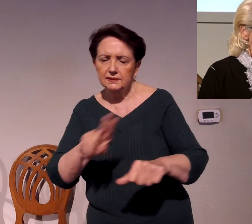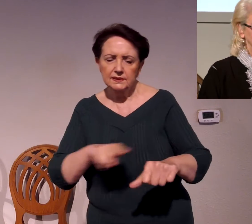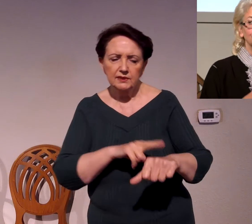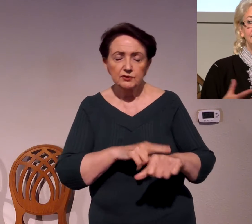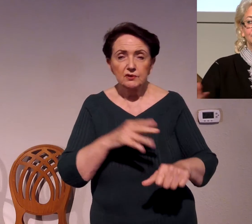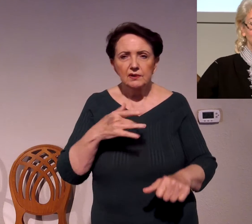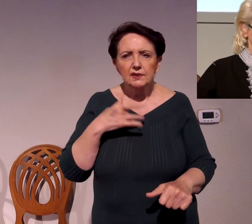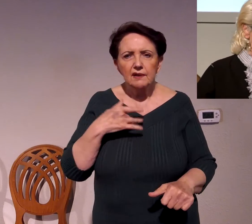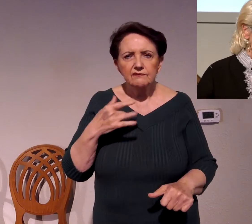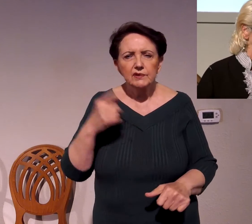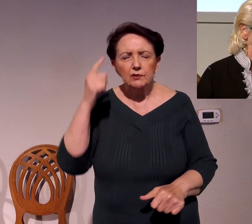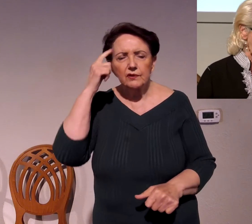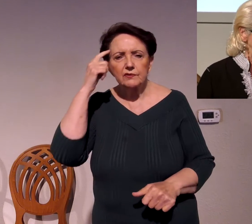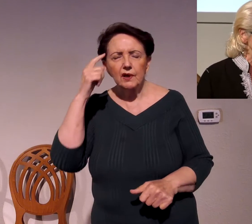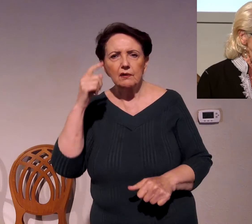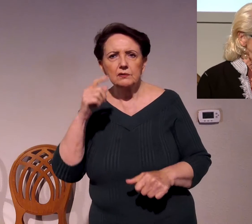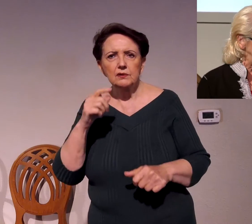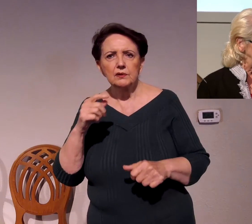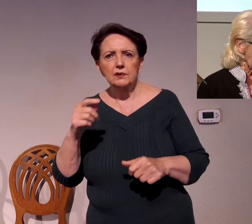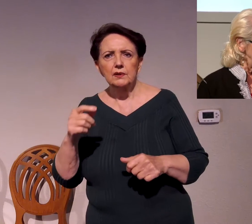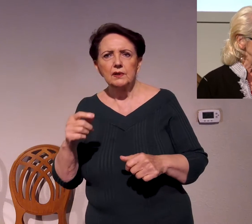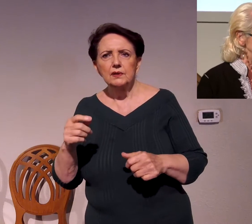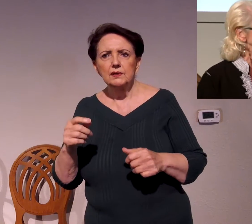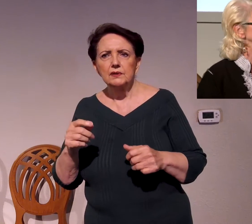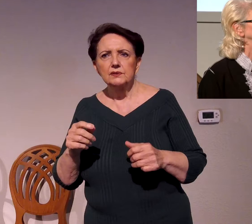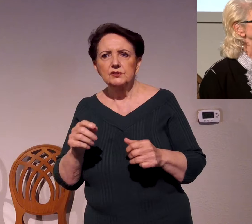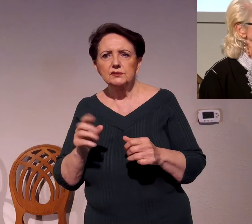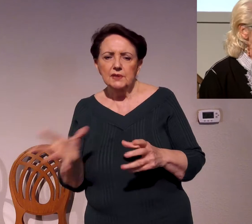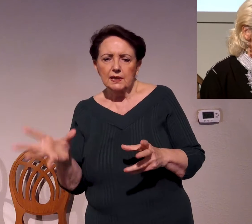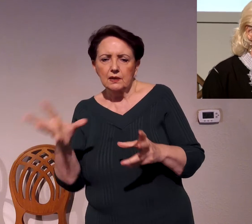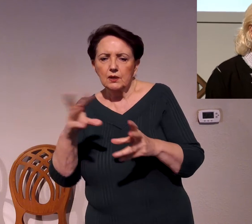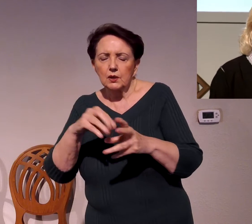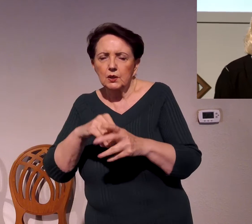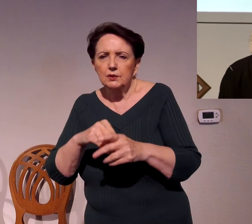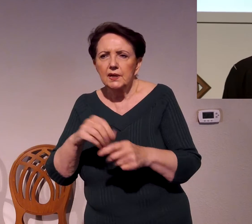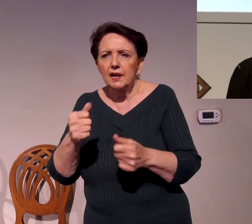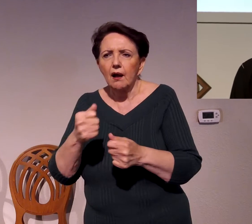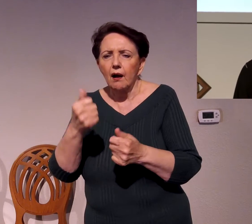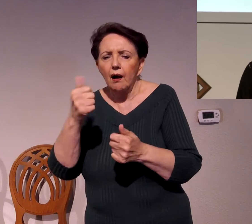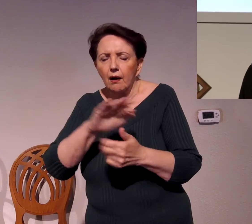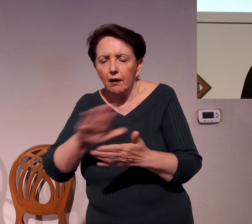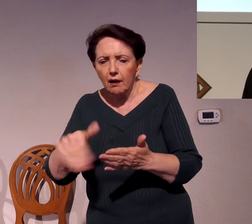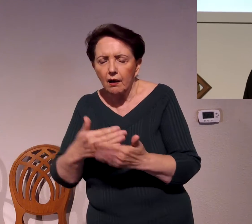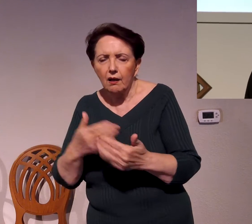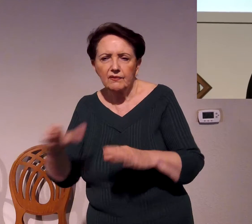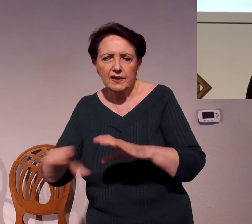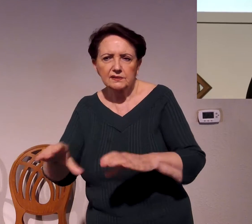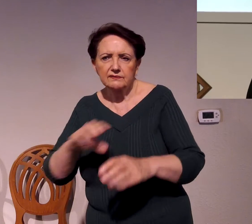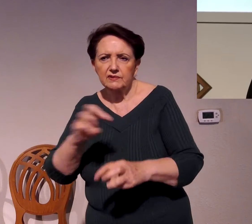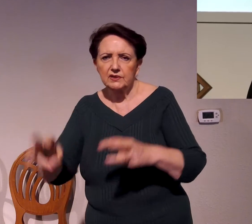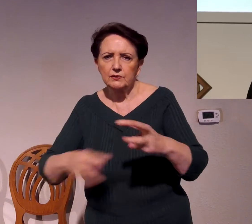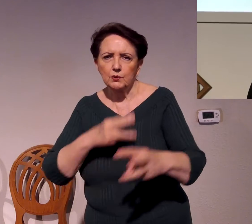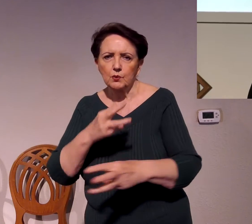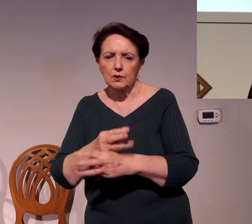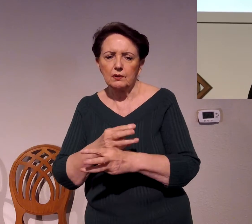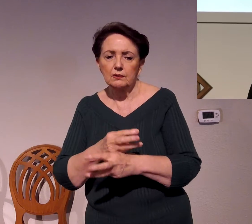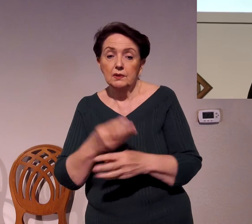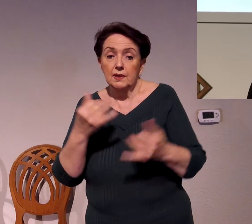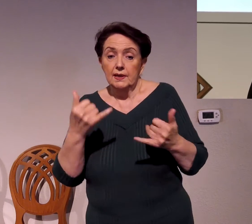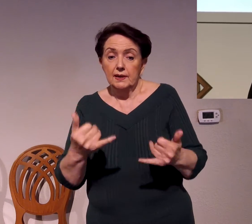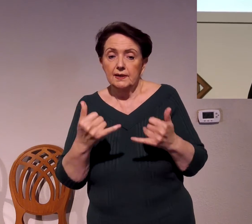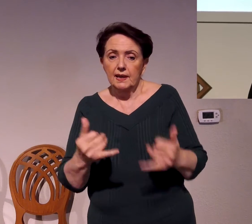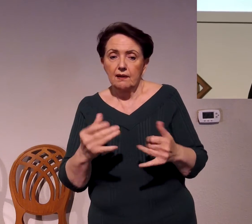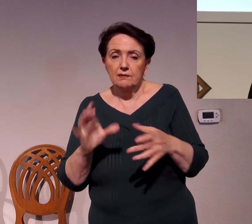feel the thought reaching out and encompassing the largest fields of activity in the world. Now I am one with the